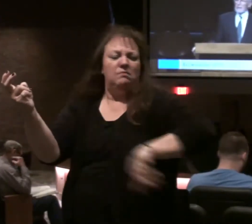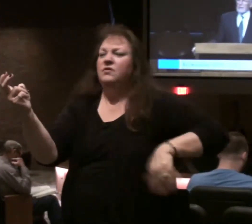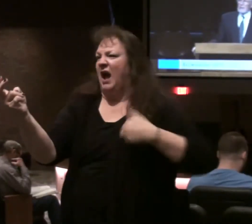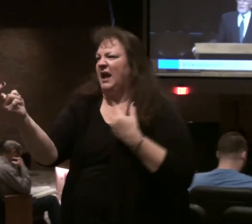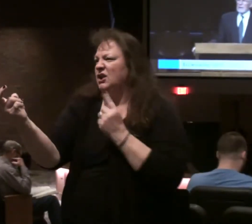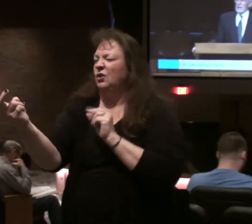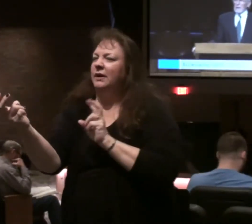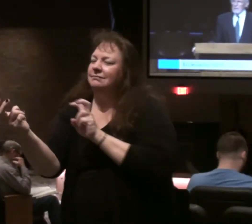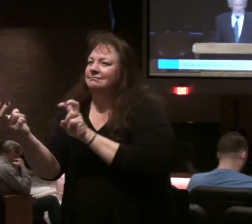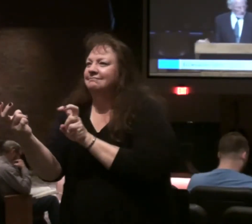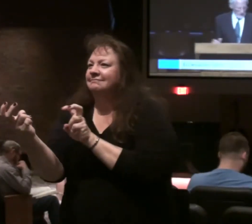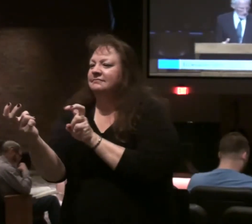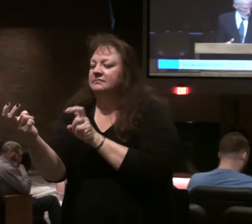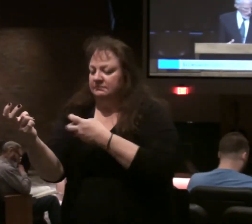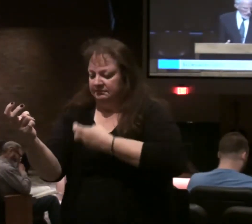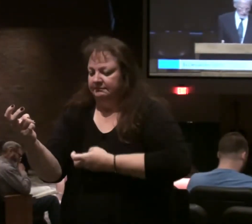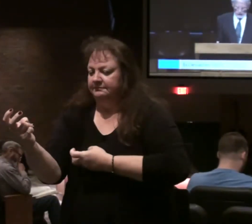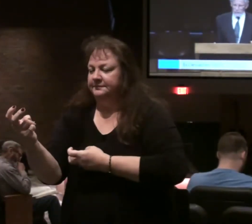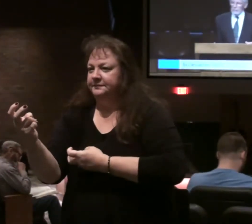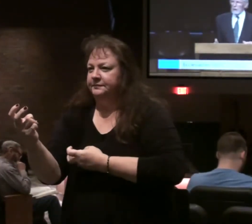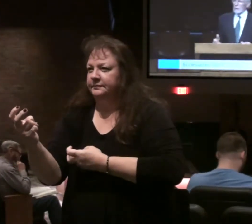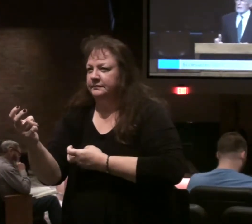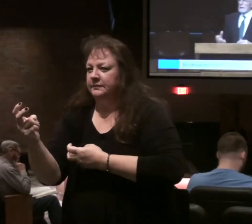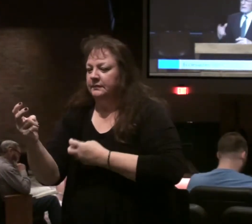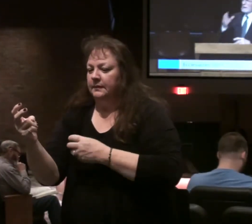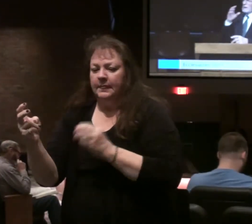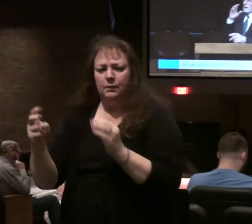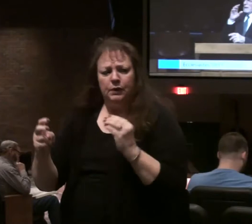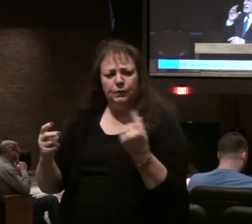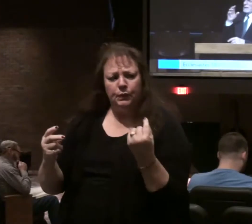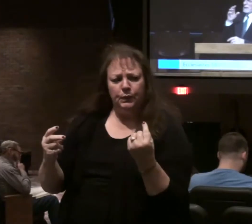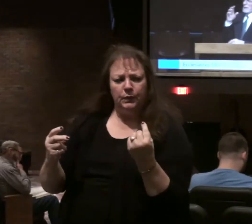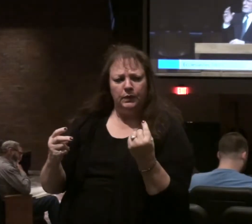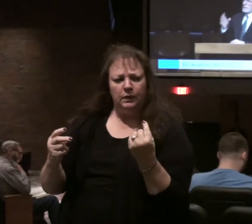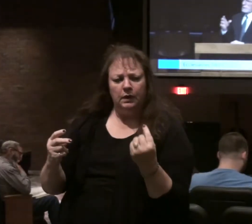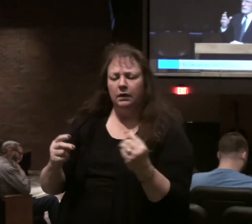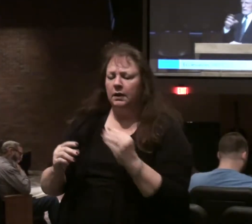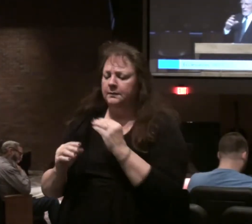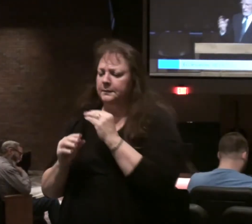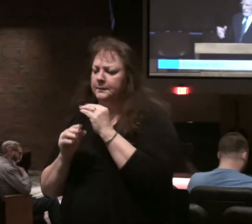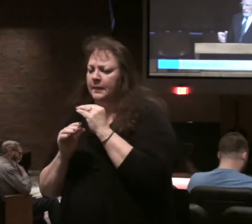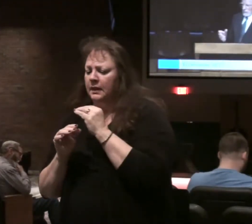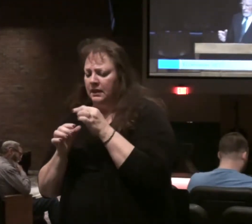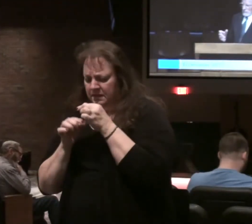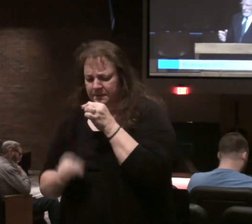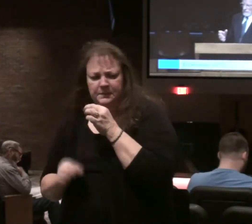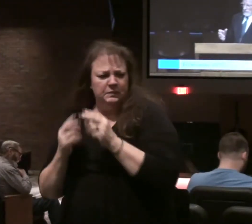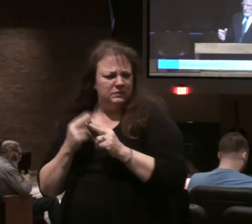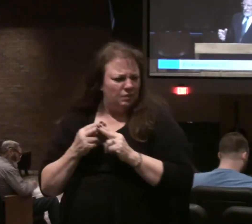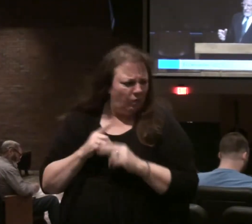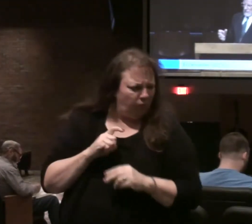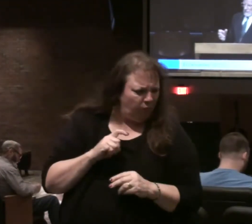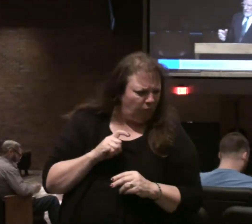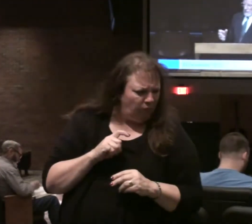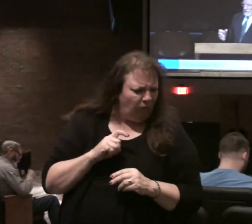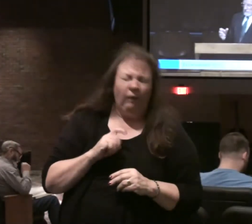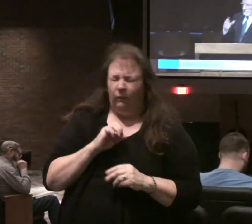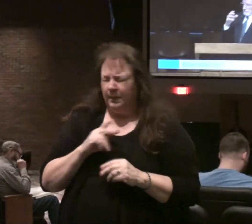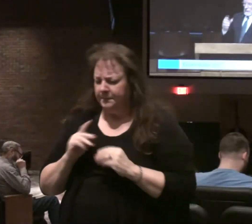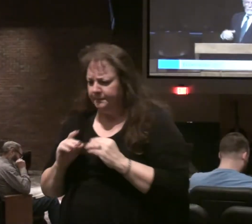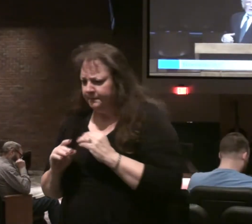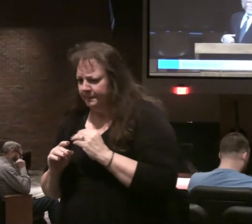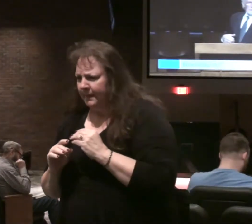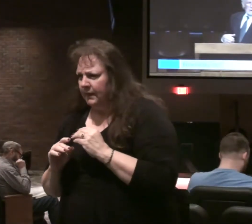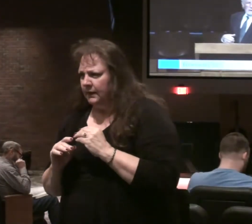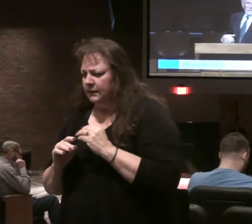that. I sit down and say, now what do you blow here? On that, what's that thing you blow on? And